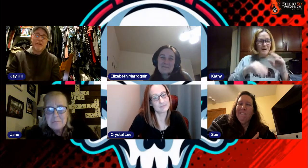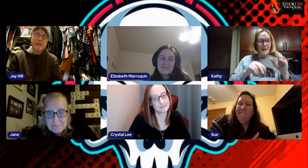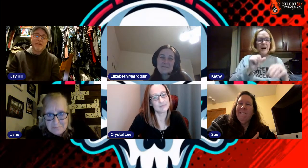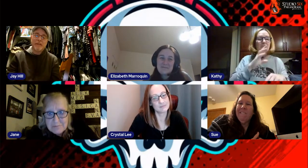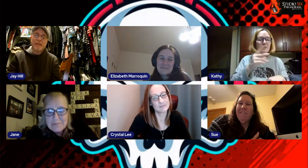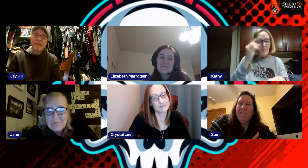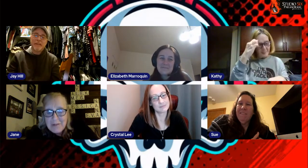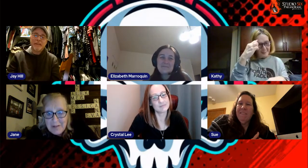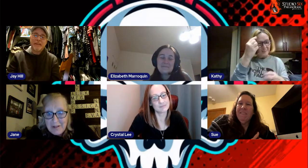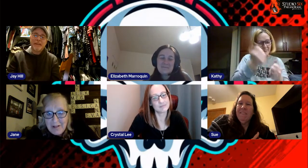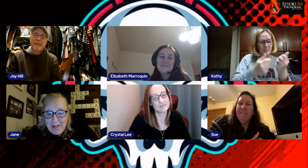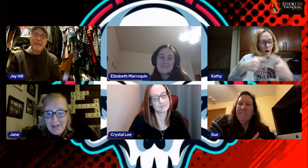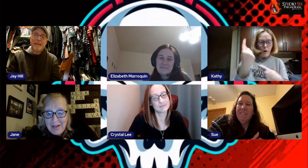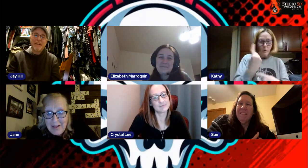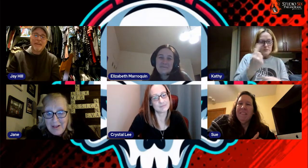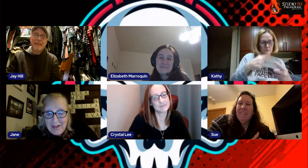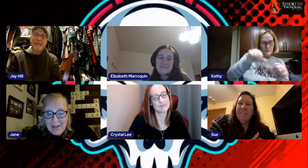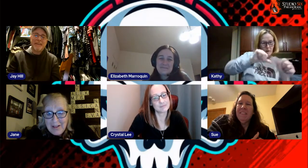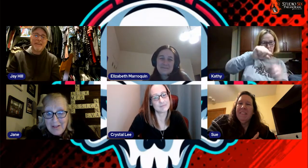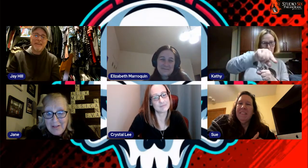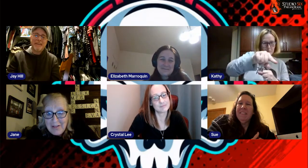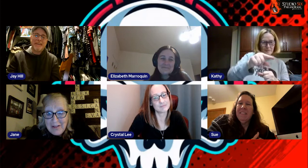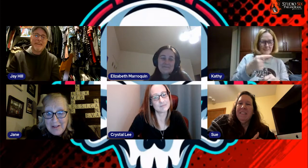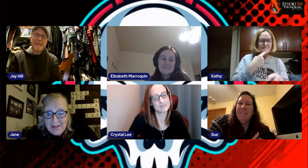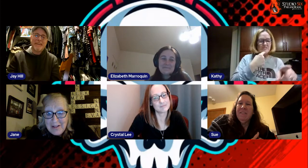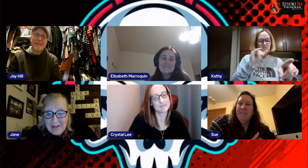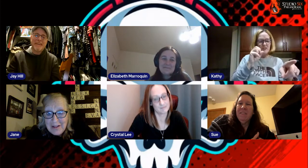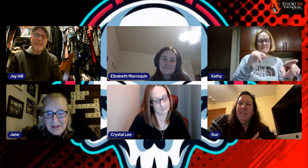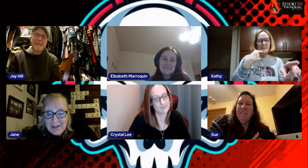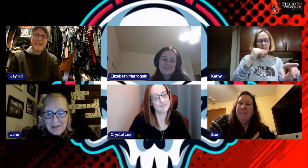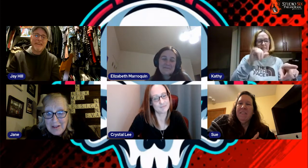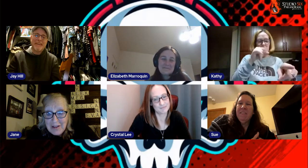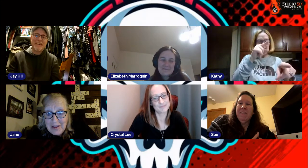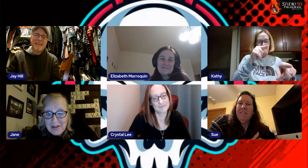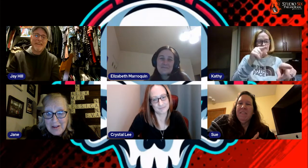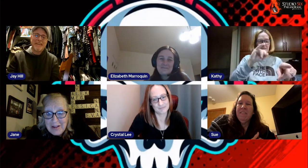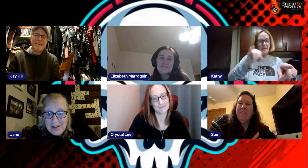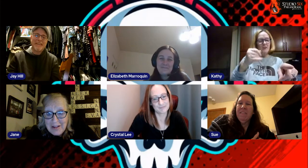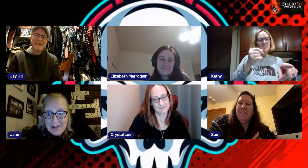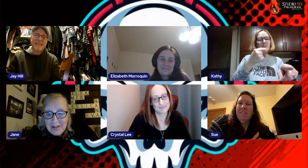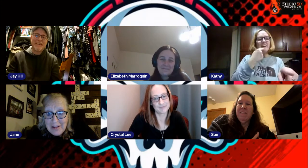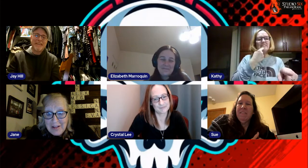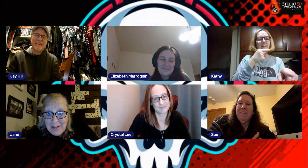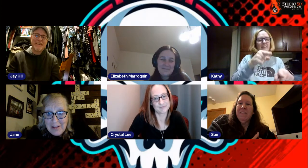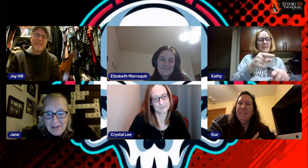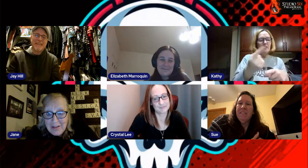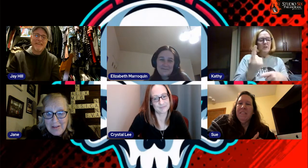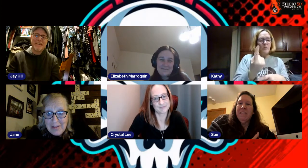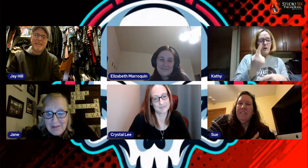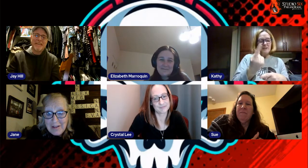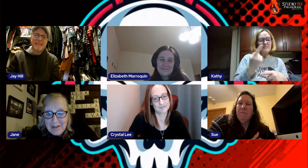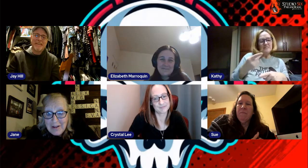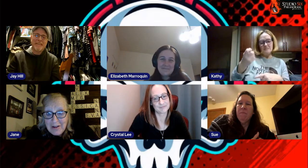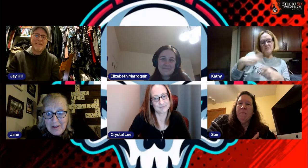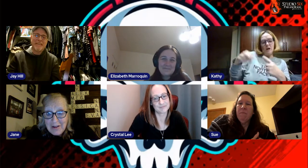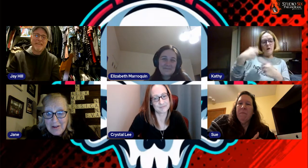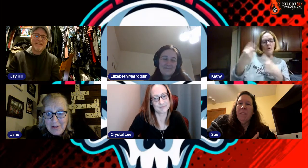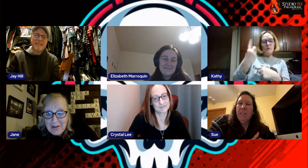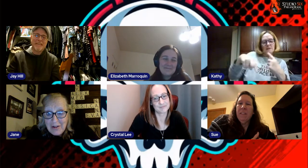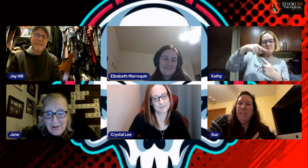He's always around you. Chasing that. Jay is saying that he